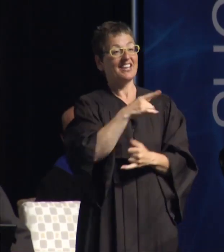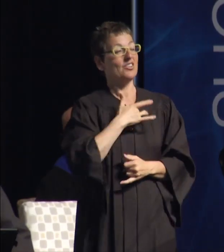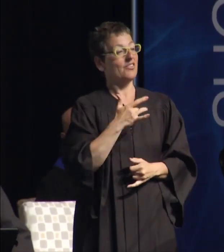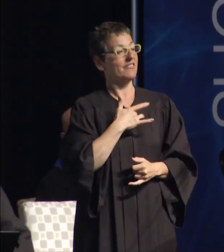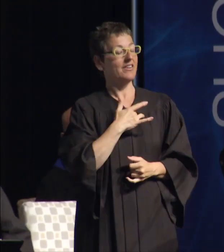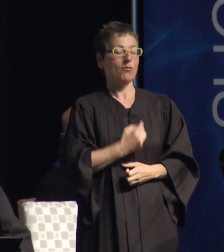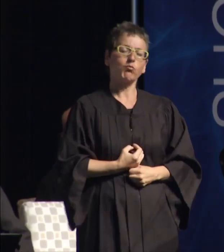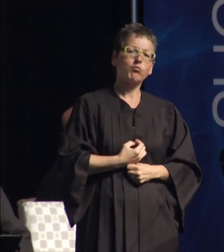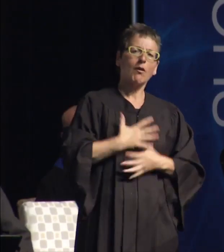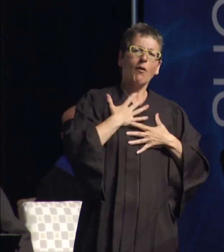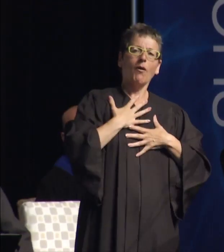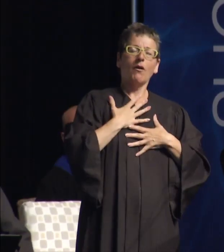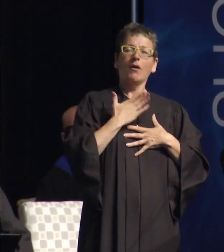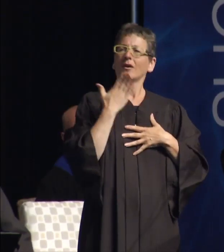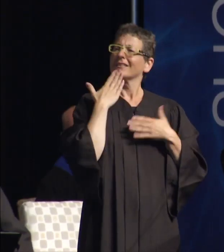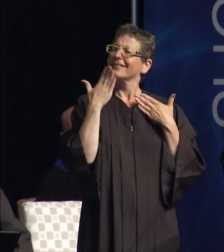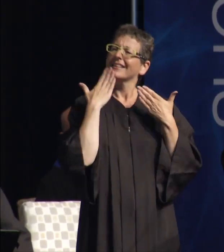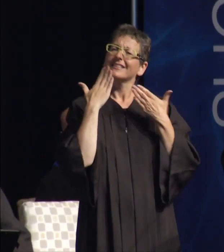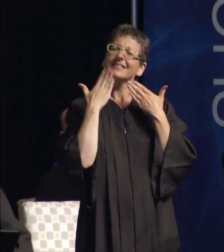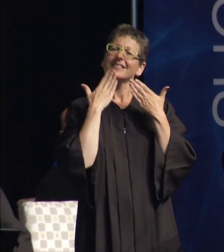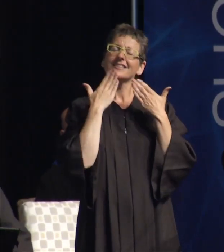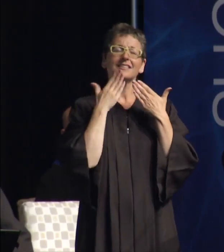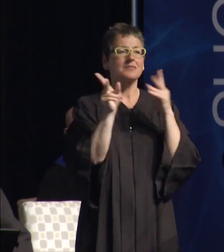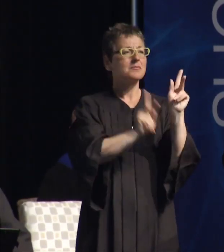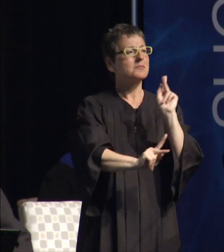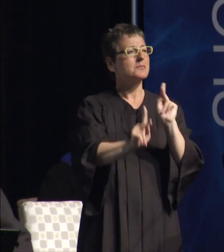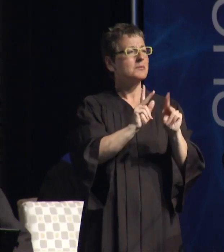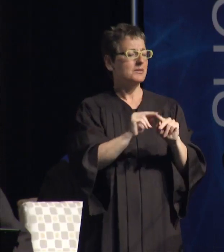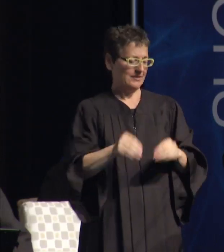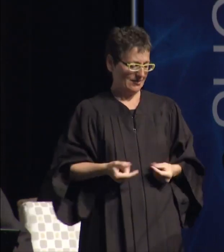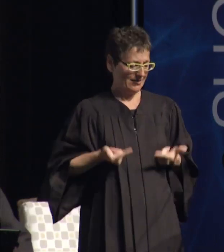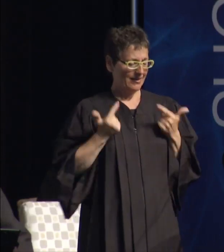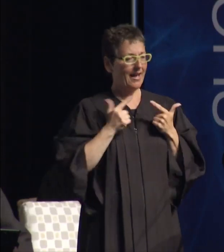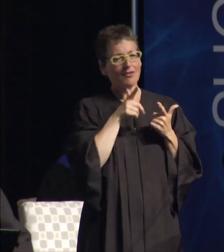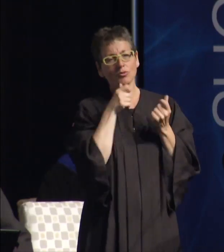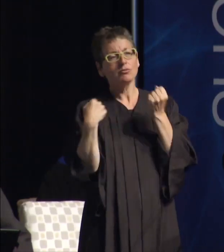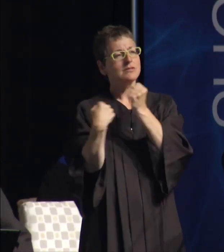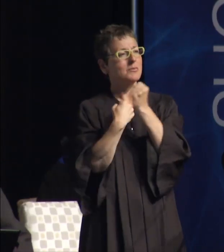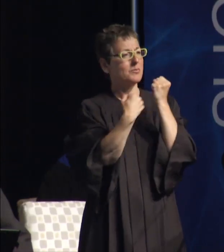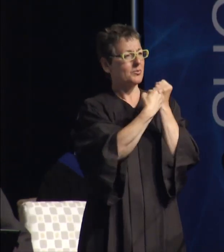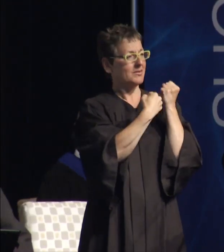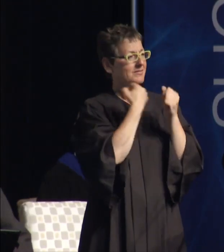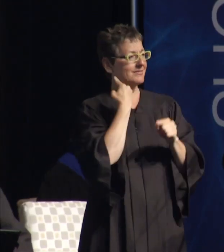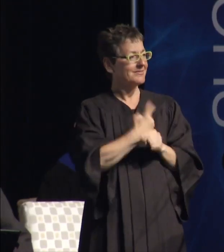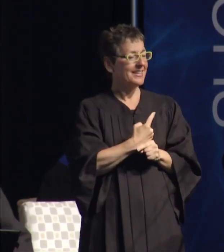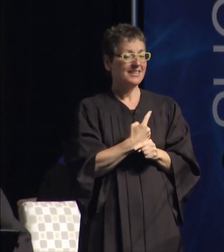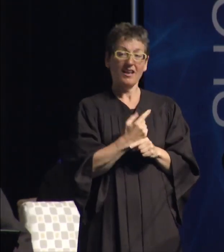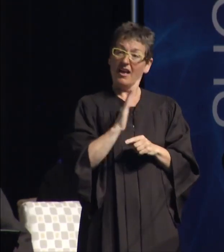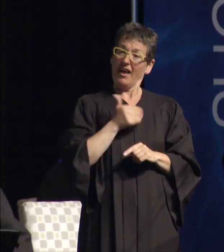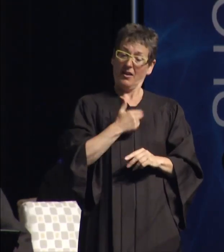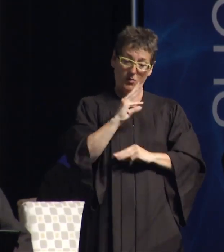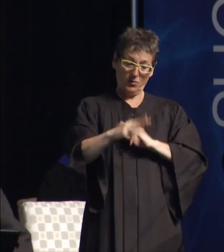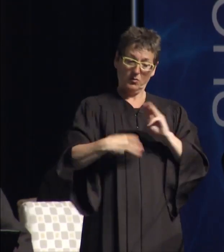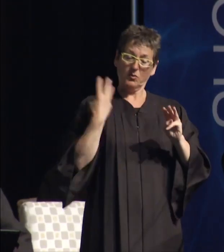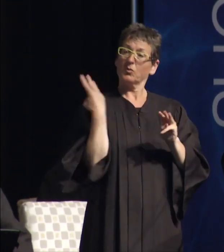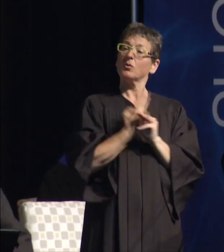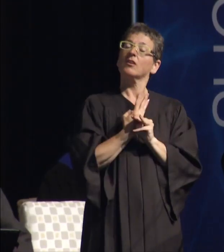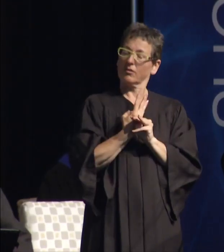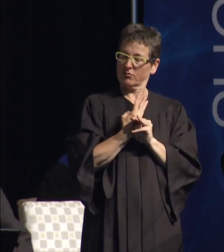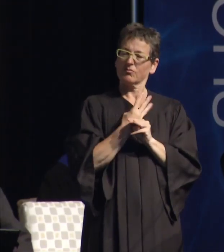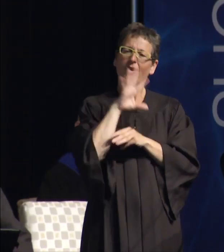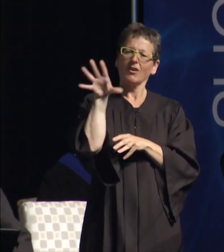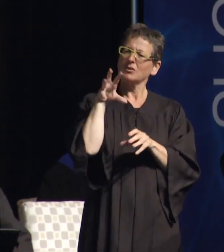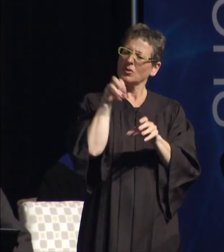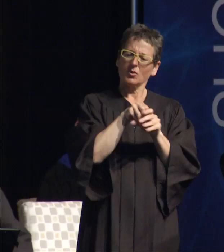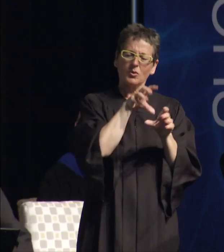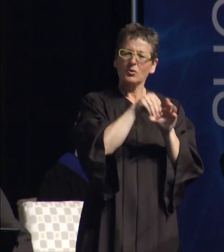overwhelmed with gratitude towards the people in our lives who have given us guidance. The world in which we now live is inclusive of so many